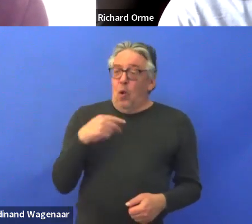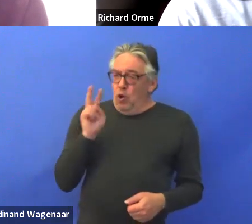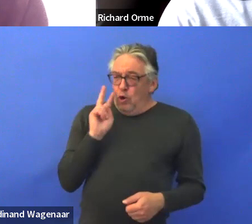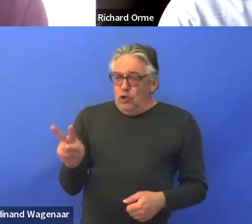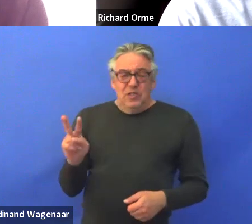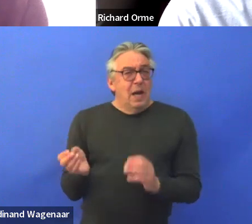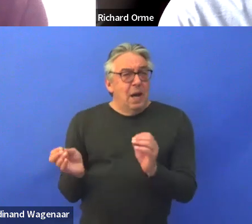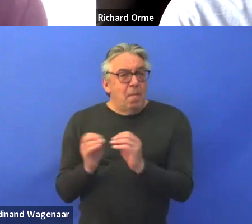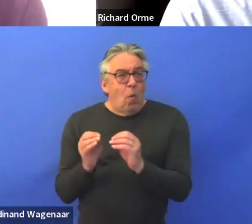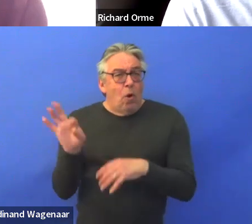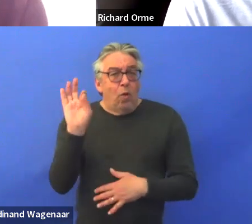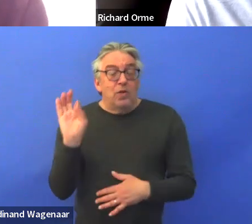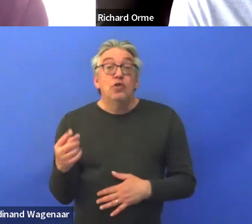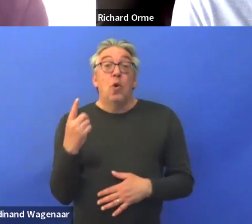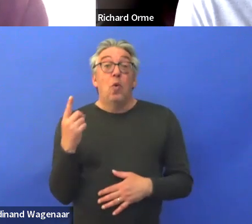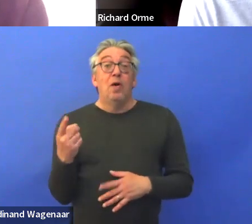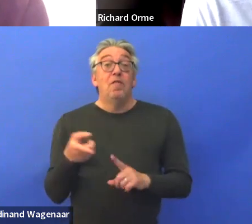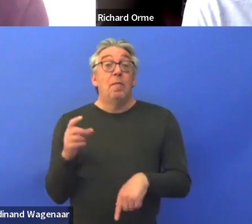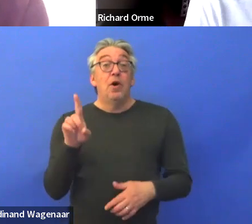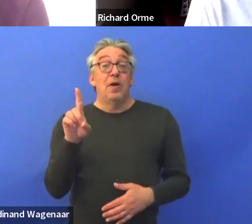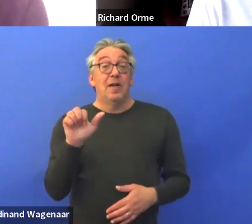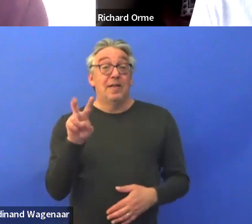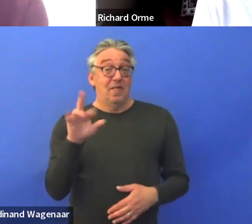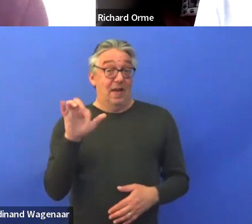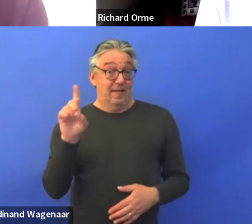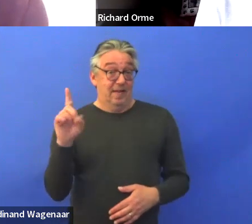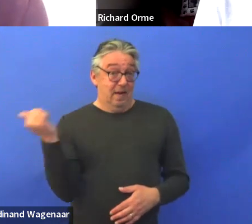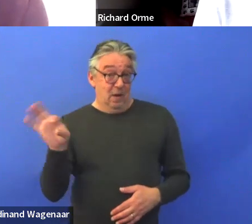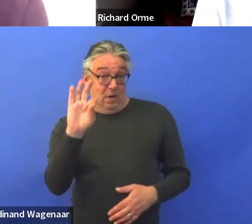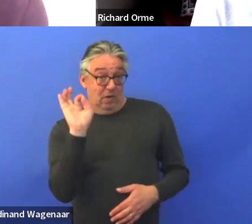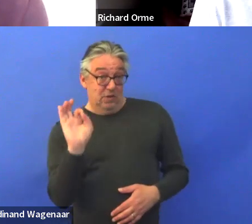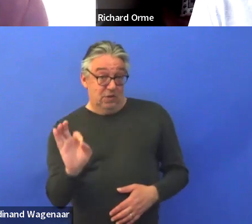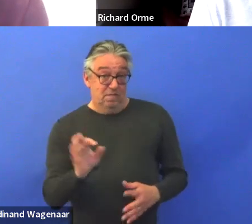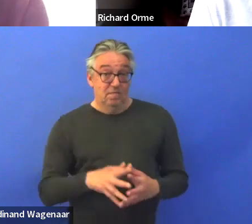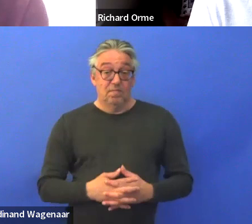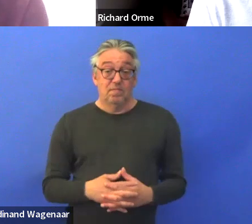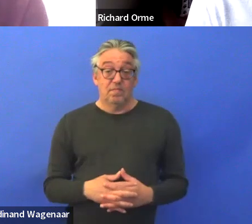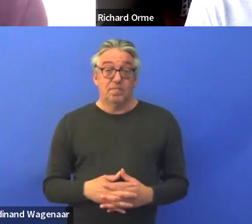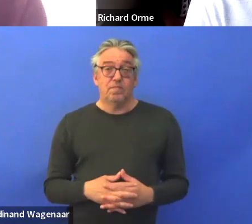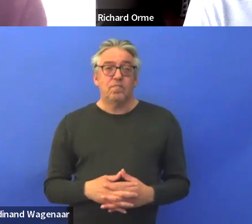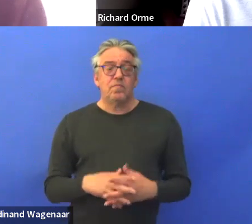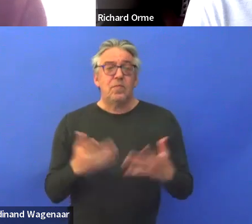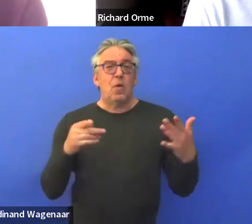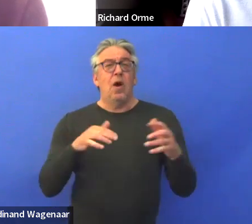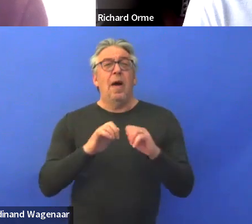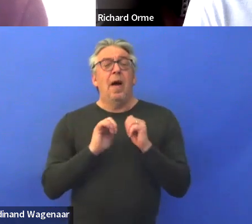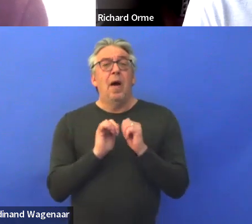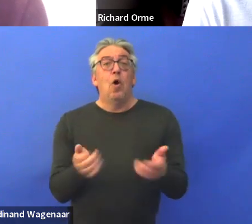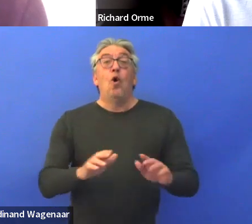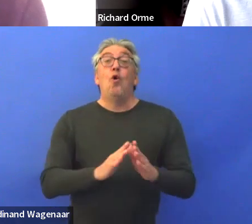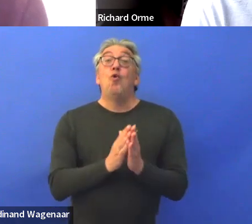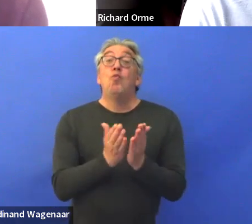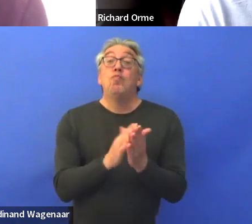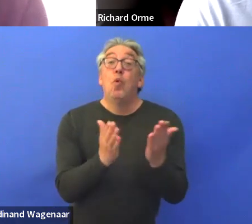There is one from David concerning the acronyms and abbreviations, which